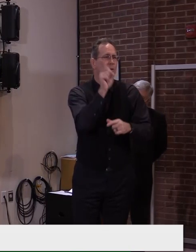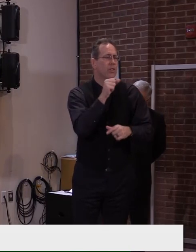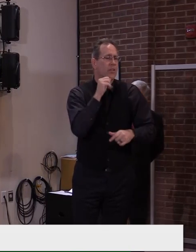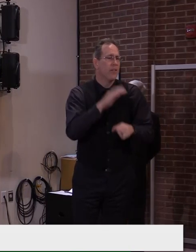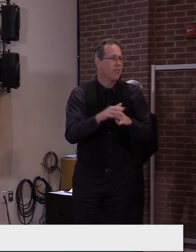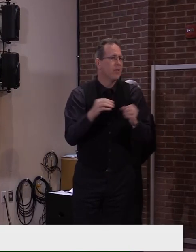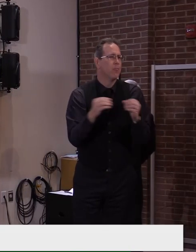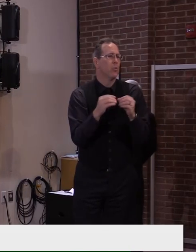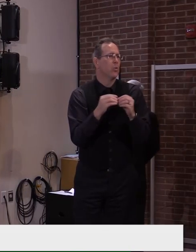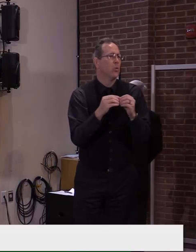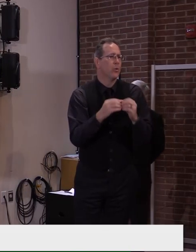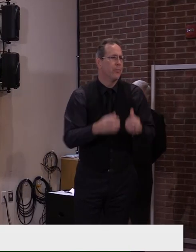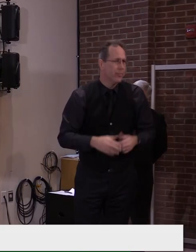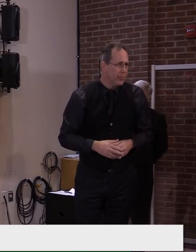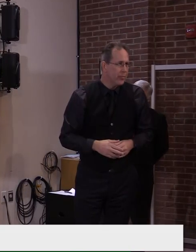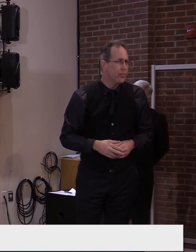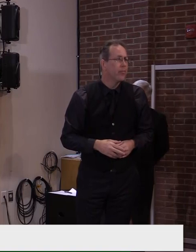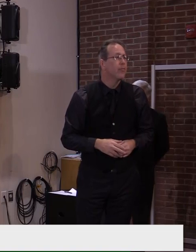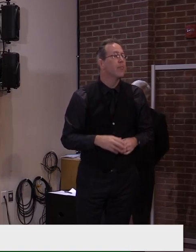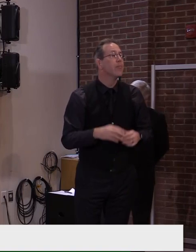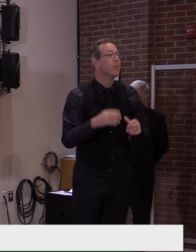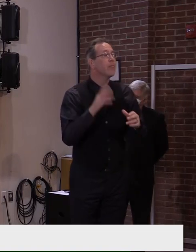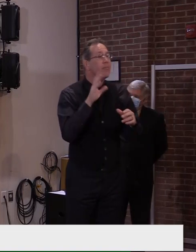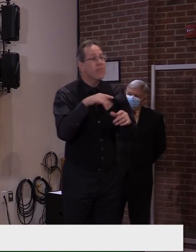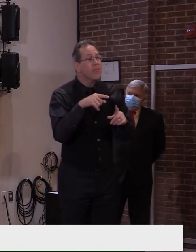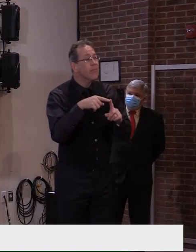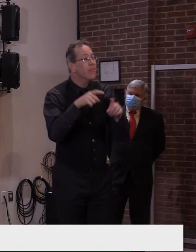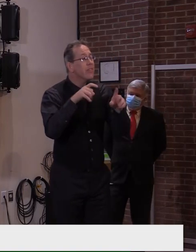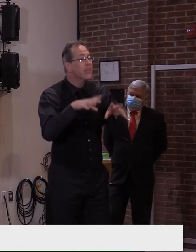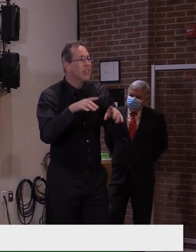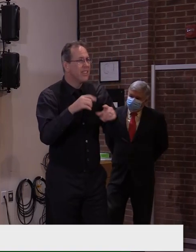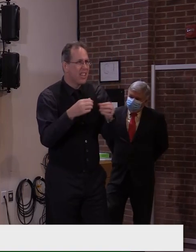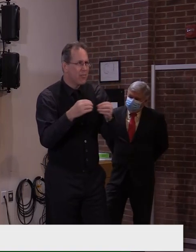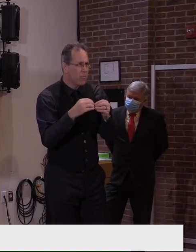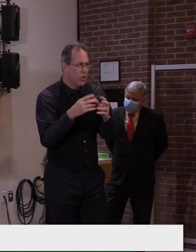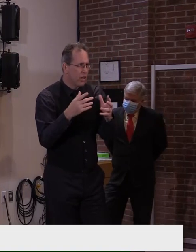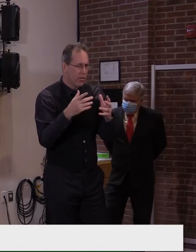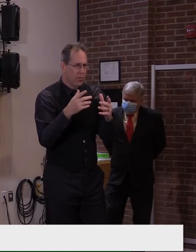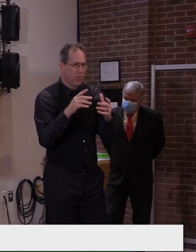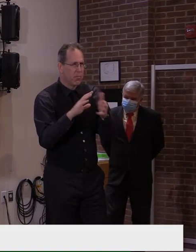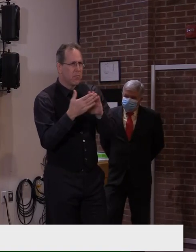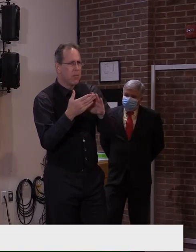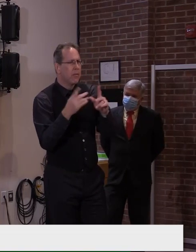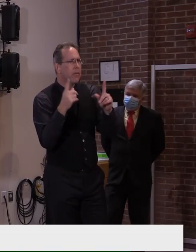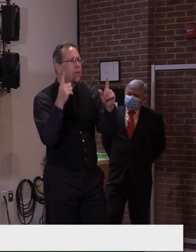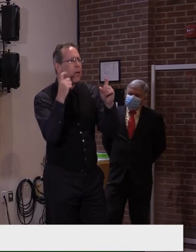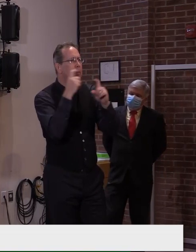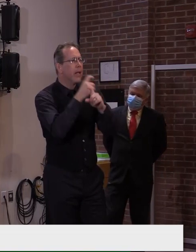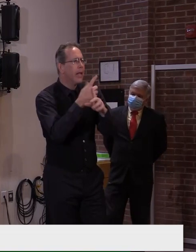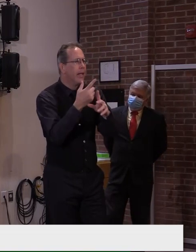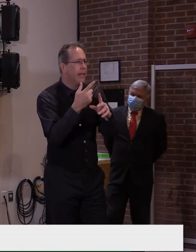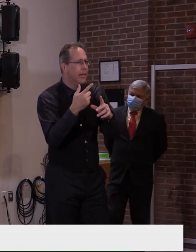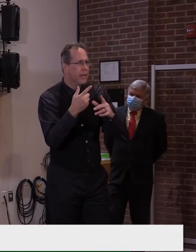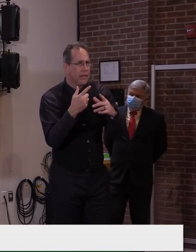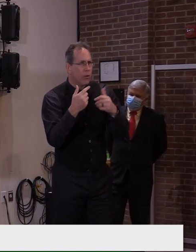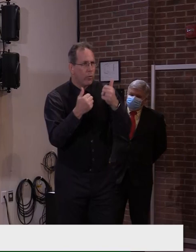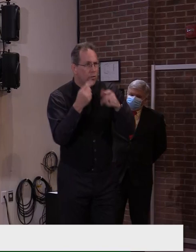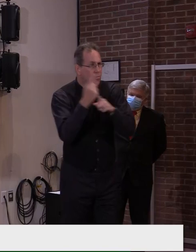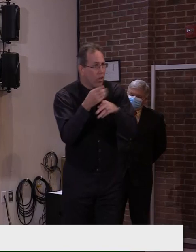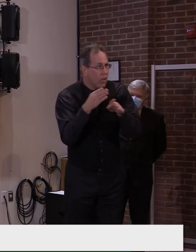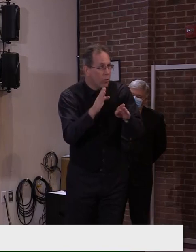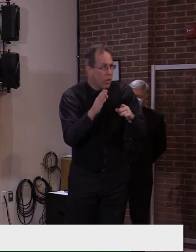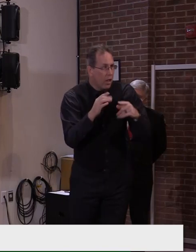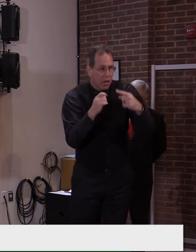would predict. They're going to be easier to use and simplified and hopefully less expensive as time goes on.